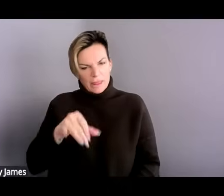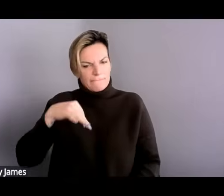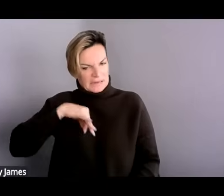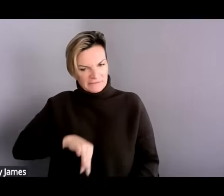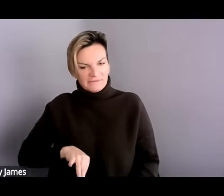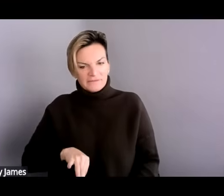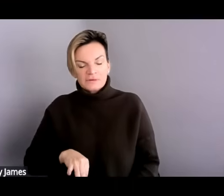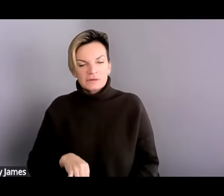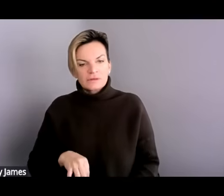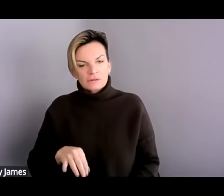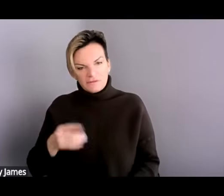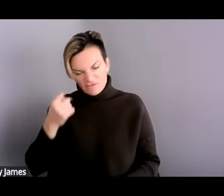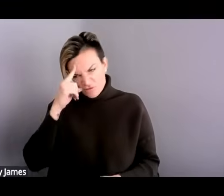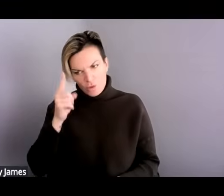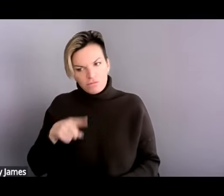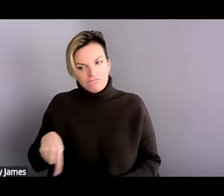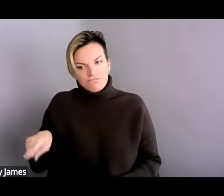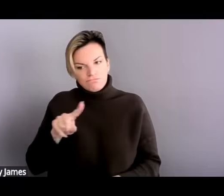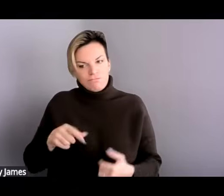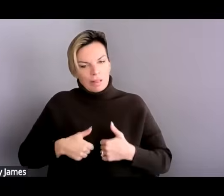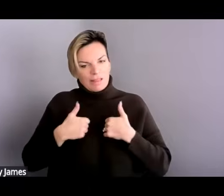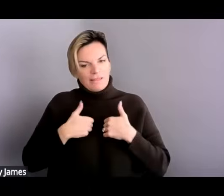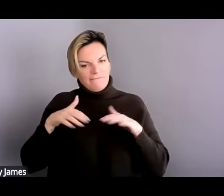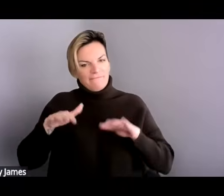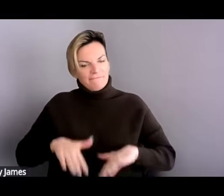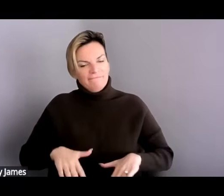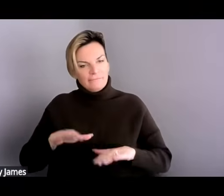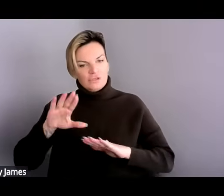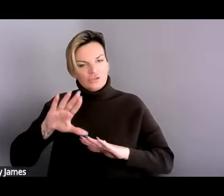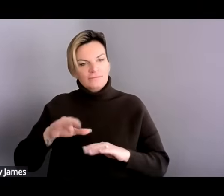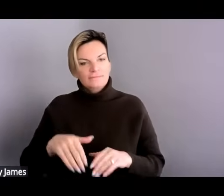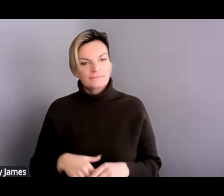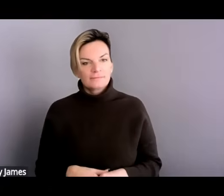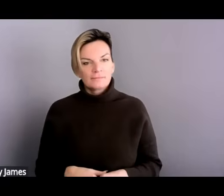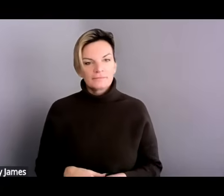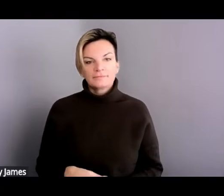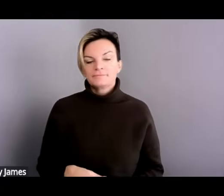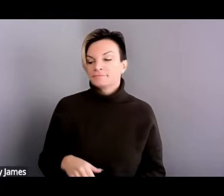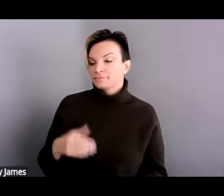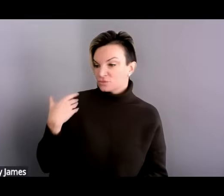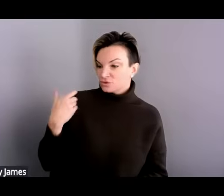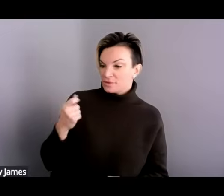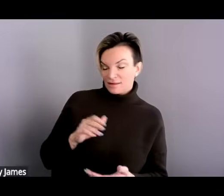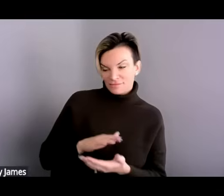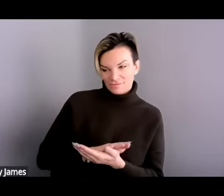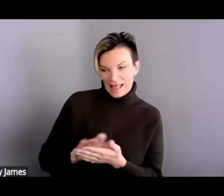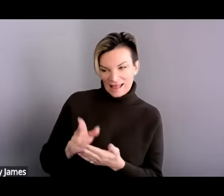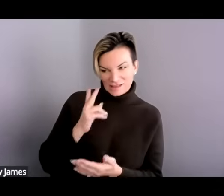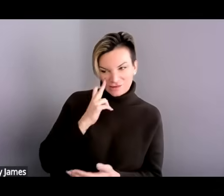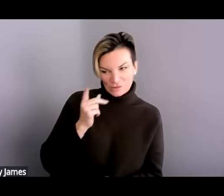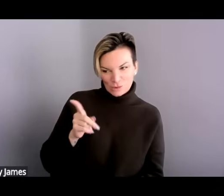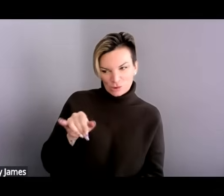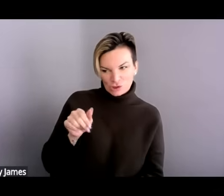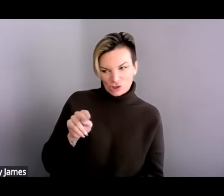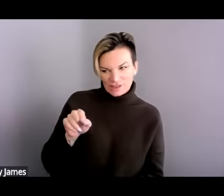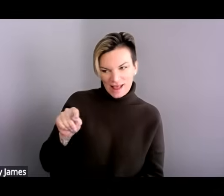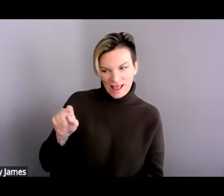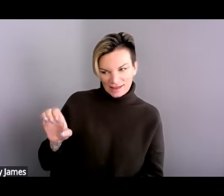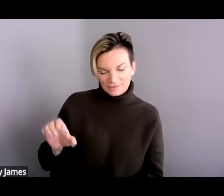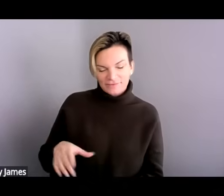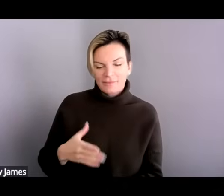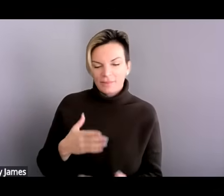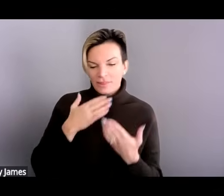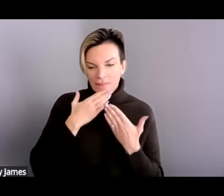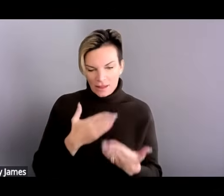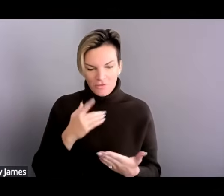Thank you. Any questions? Nice to see you, Jeanette. And thank you for that.